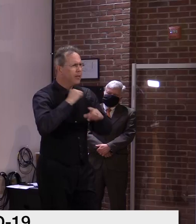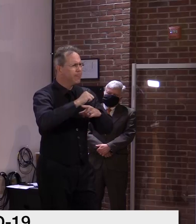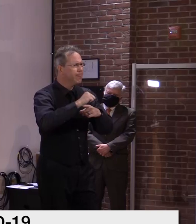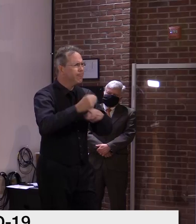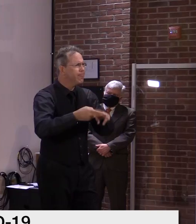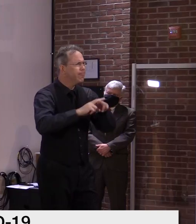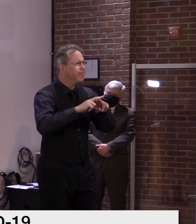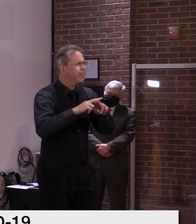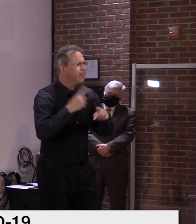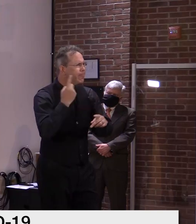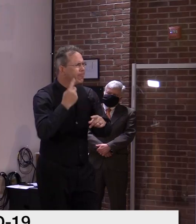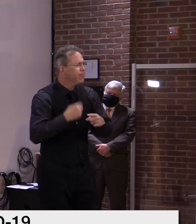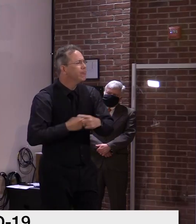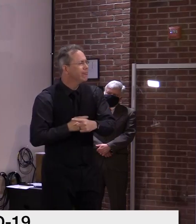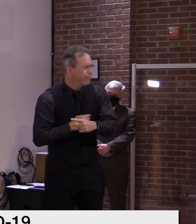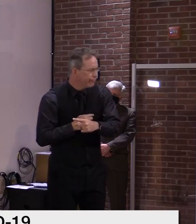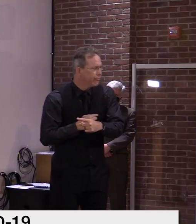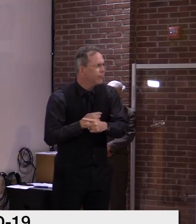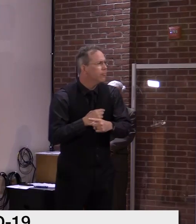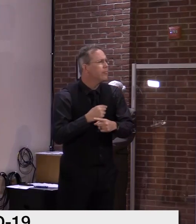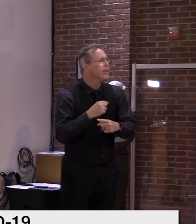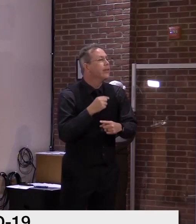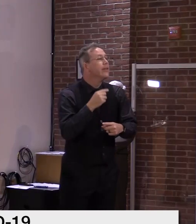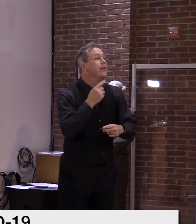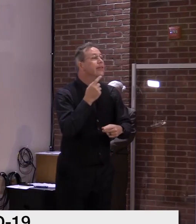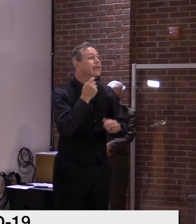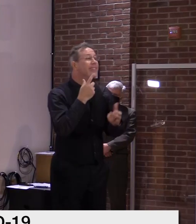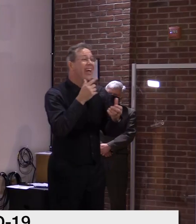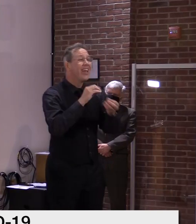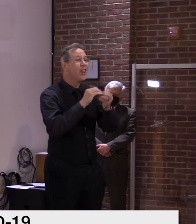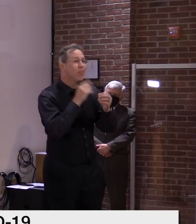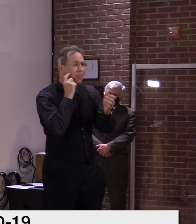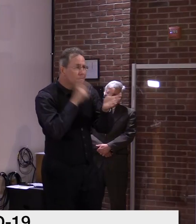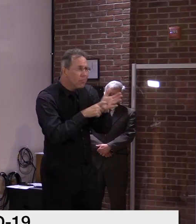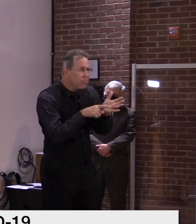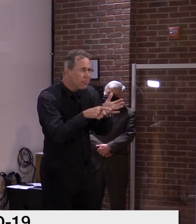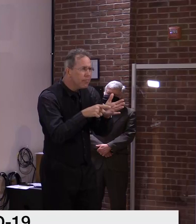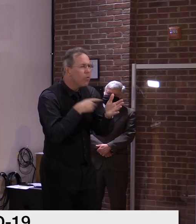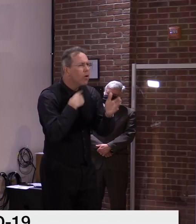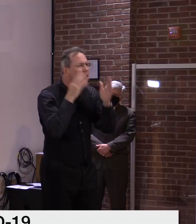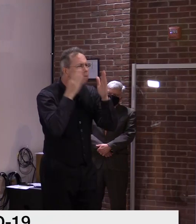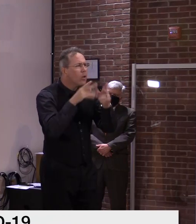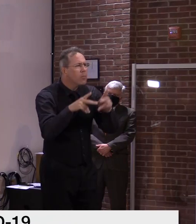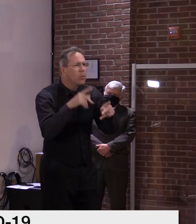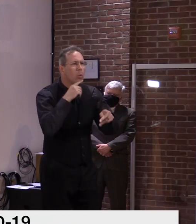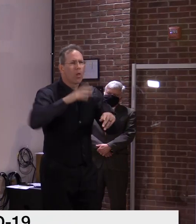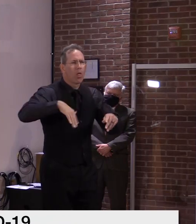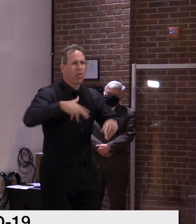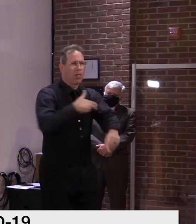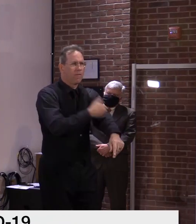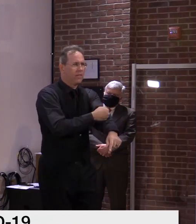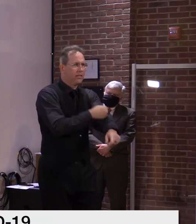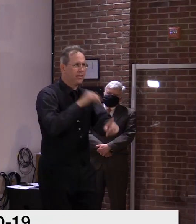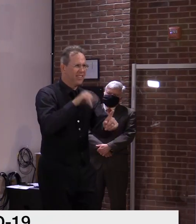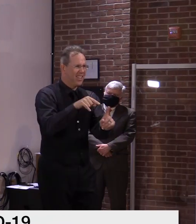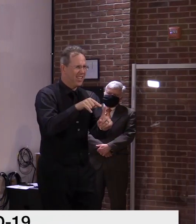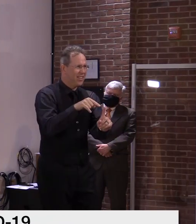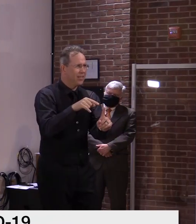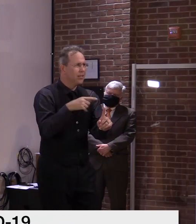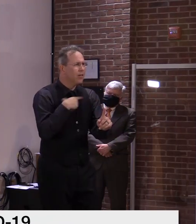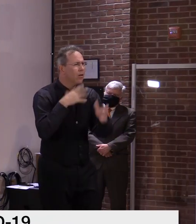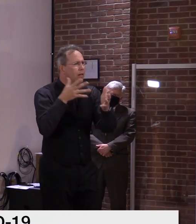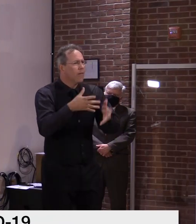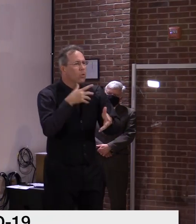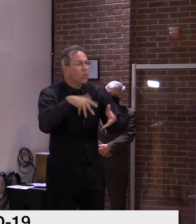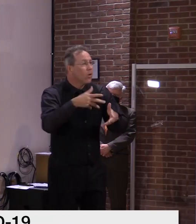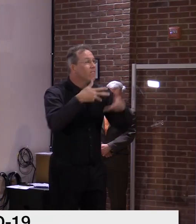people who have already gotten the vaccine. So when those questions are being answered, It's only among people that remain unvaccinated. So as